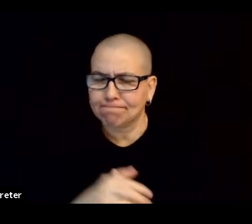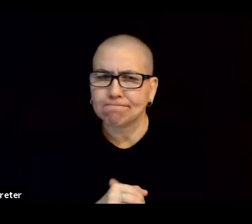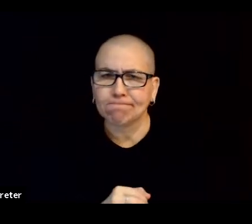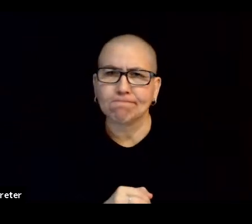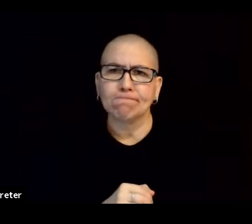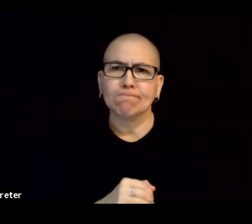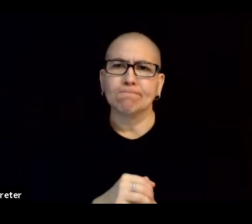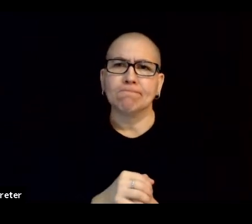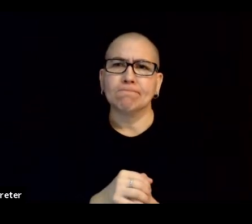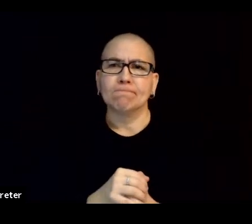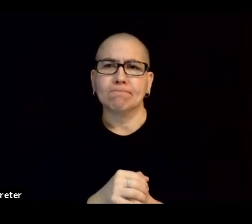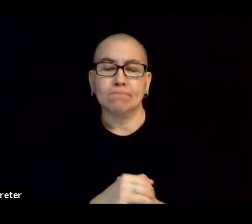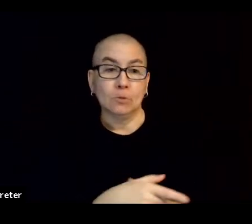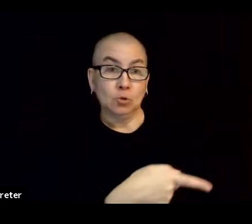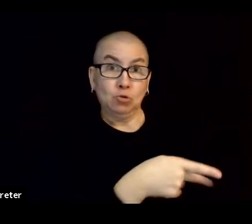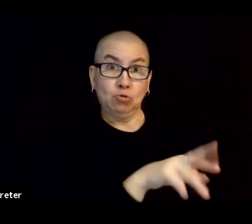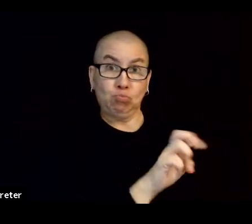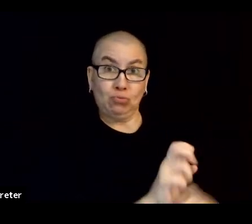Thank you.